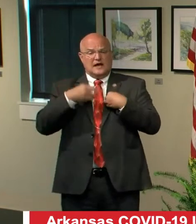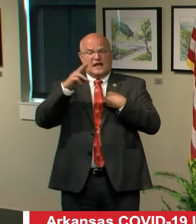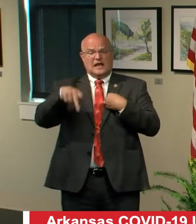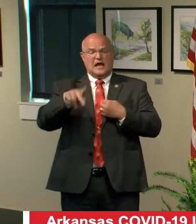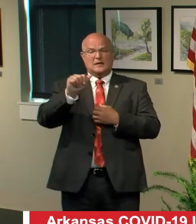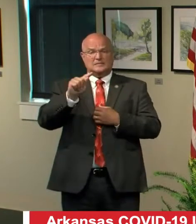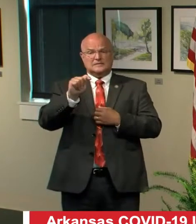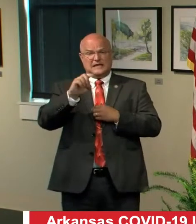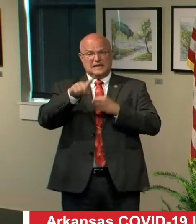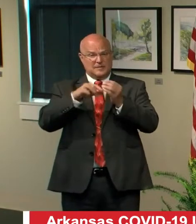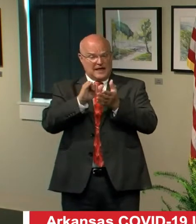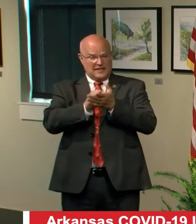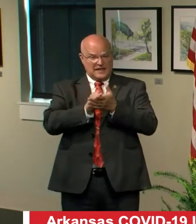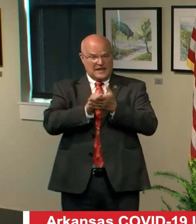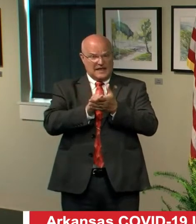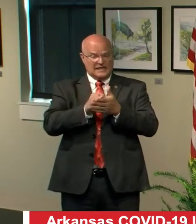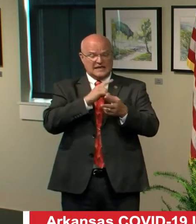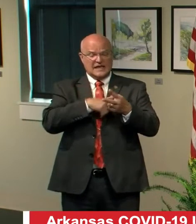on that?